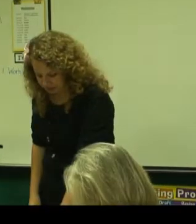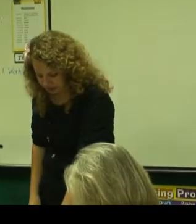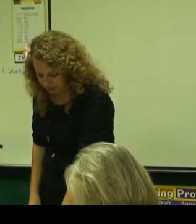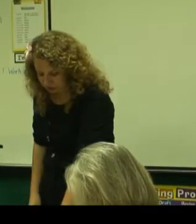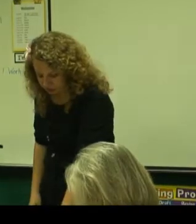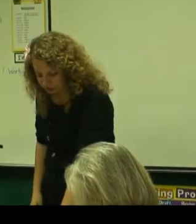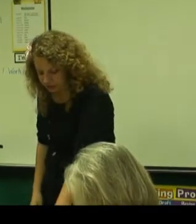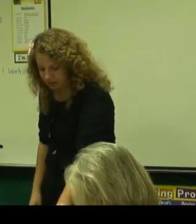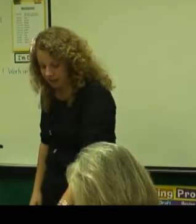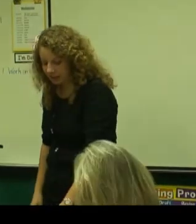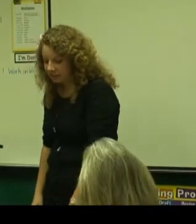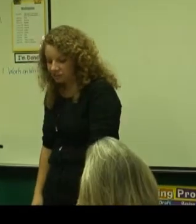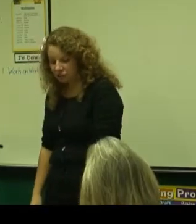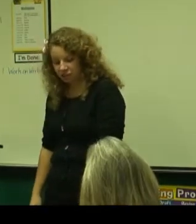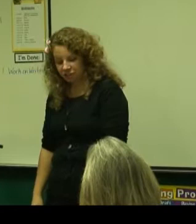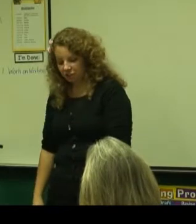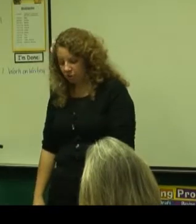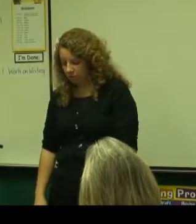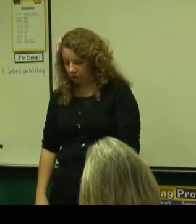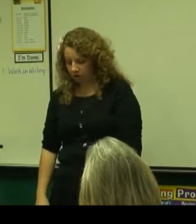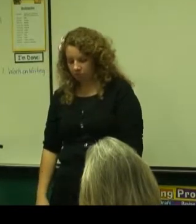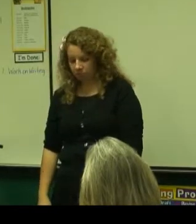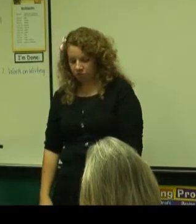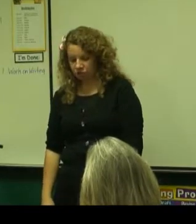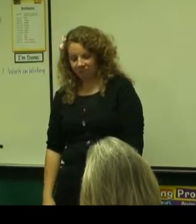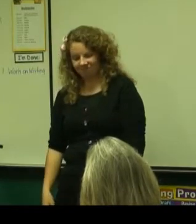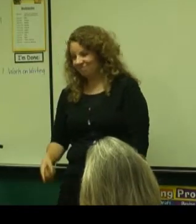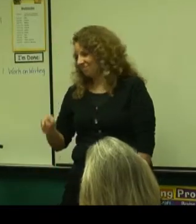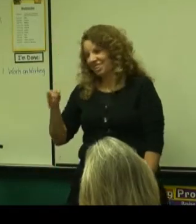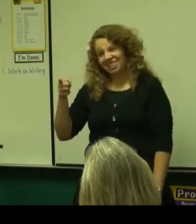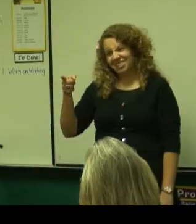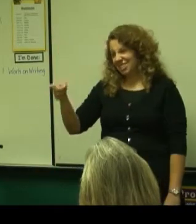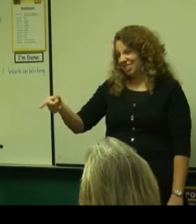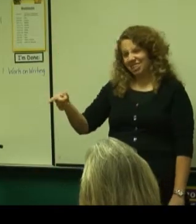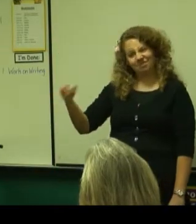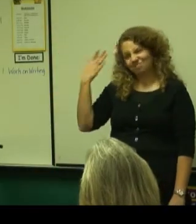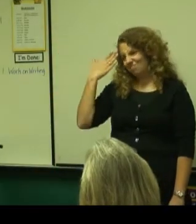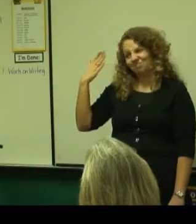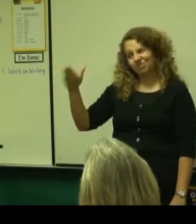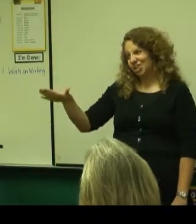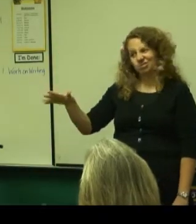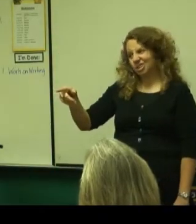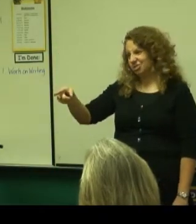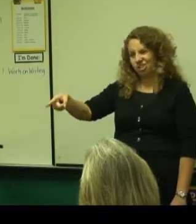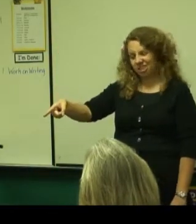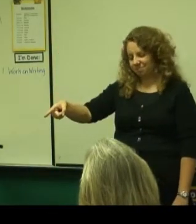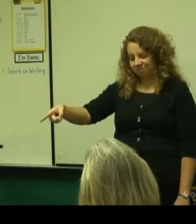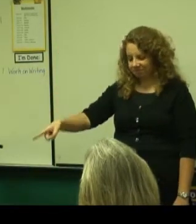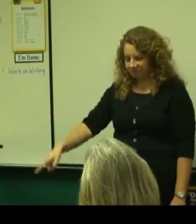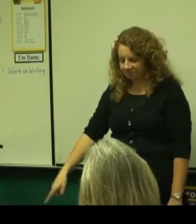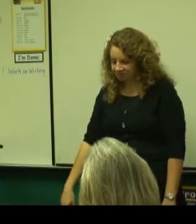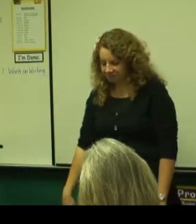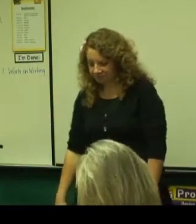Okay, or you could say she don't know she. She don't know she.